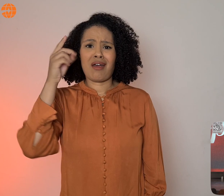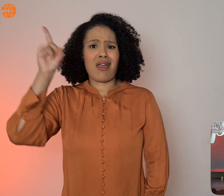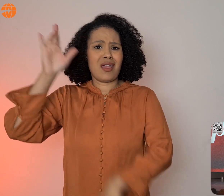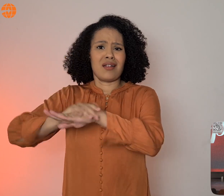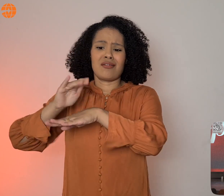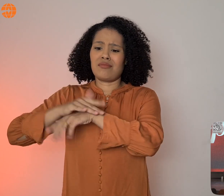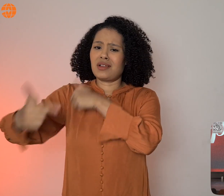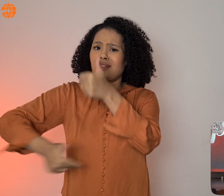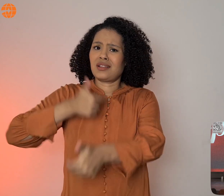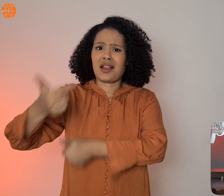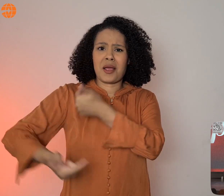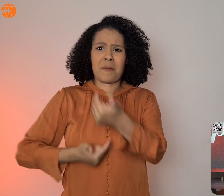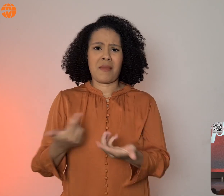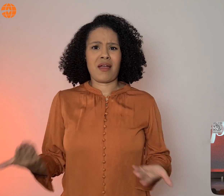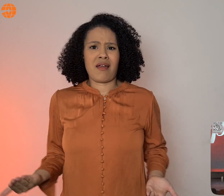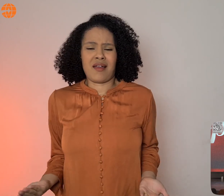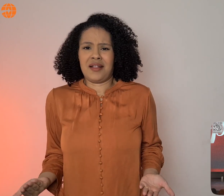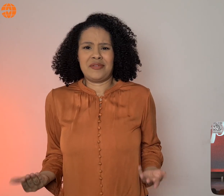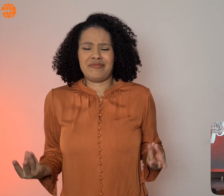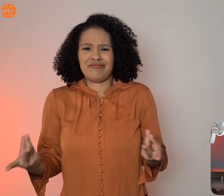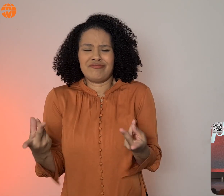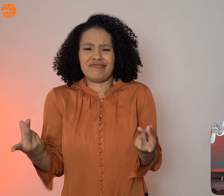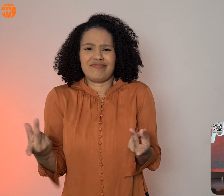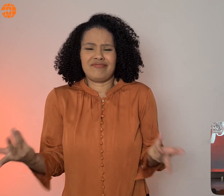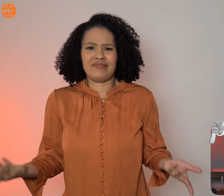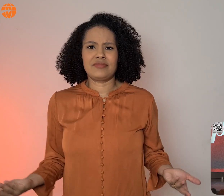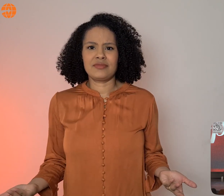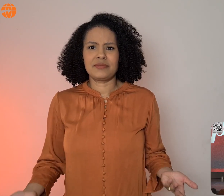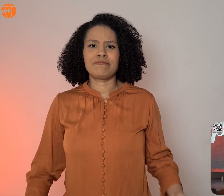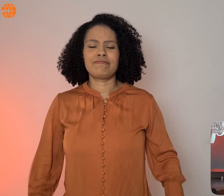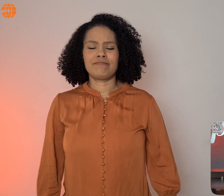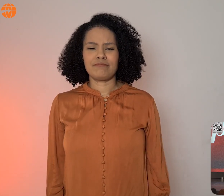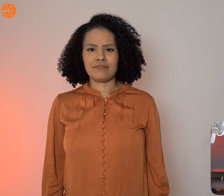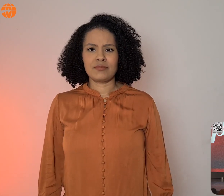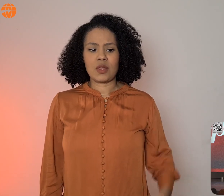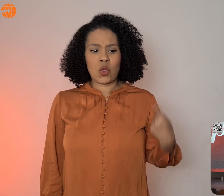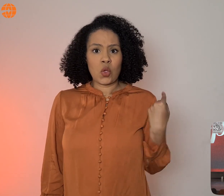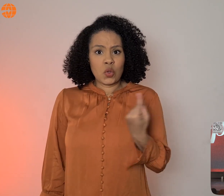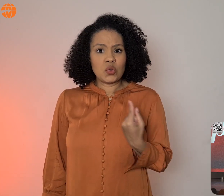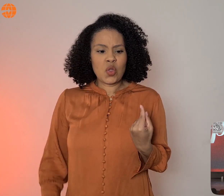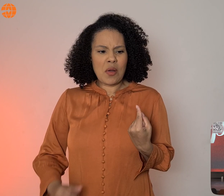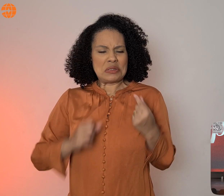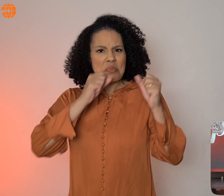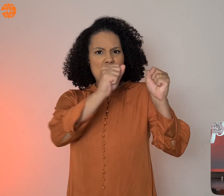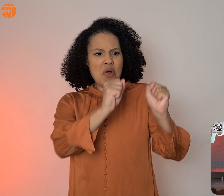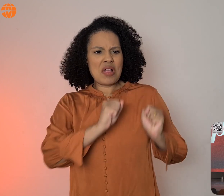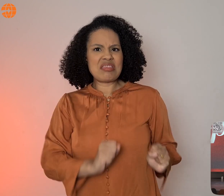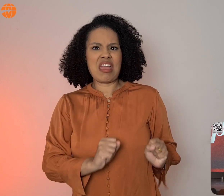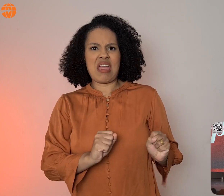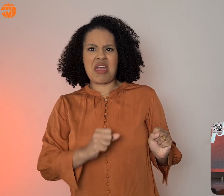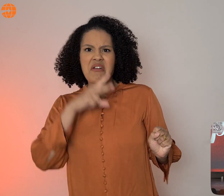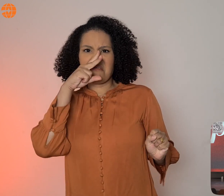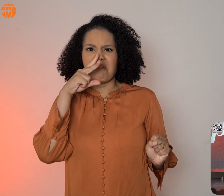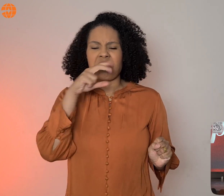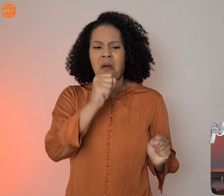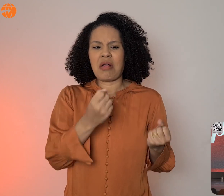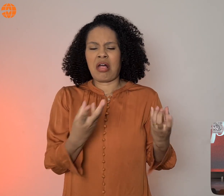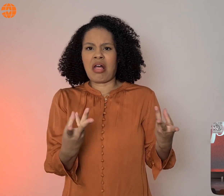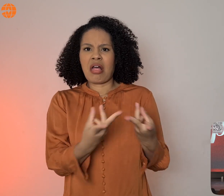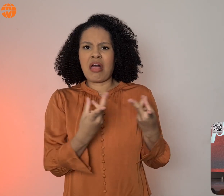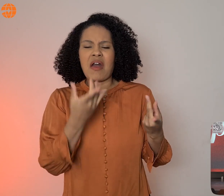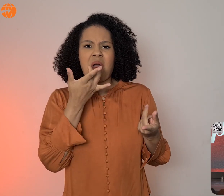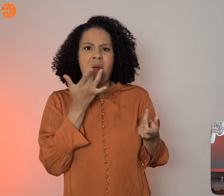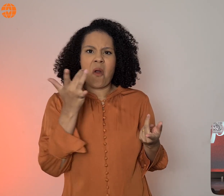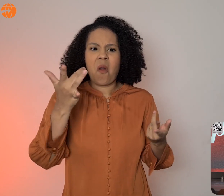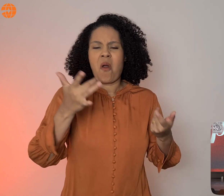that's His job. É o trabalho dele. We have no power or wealth compared to His limitless power and wealth. Nós não temos